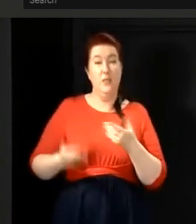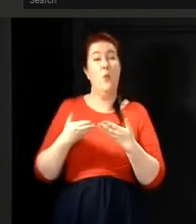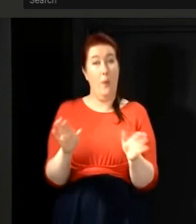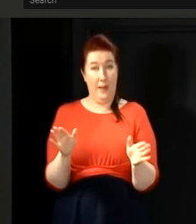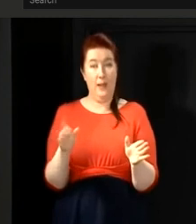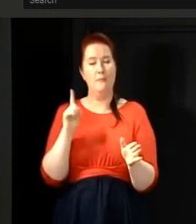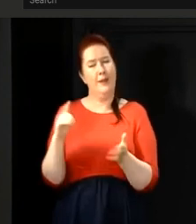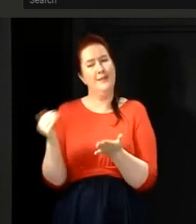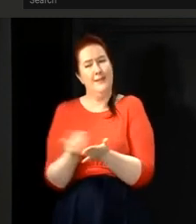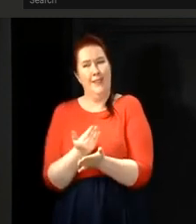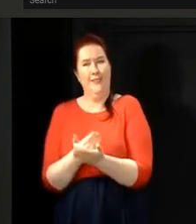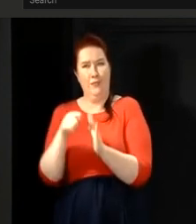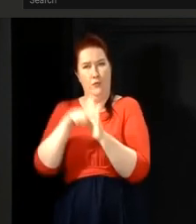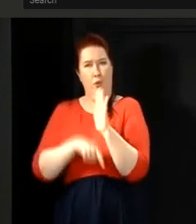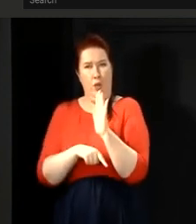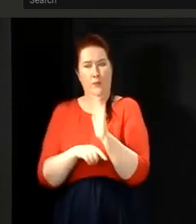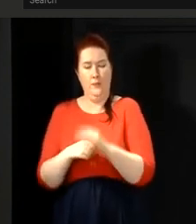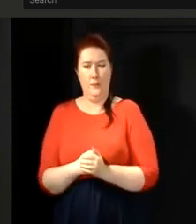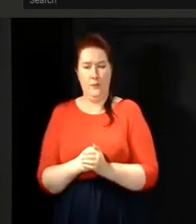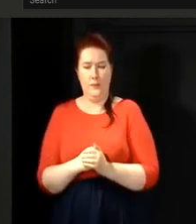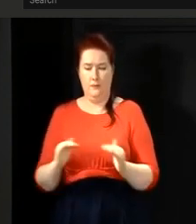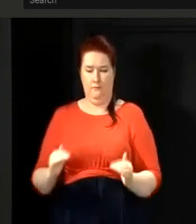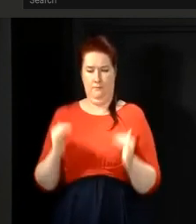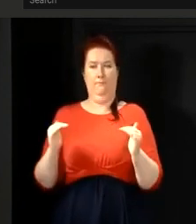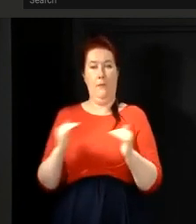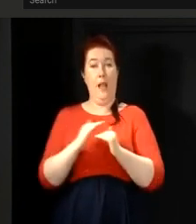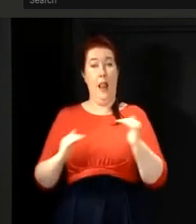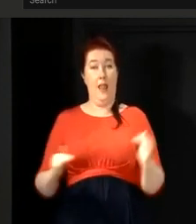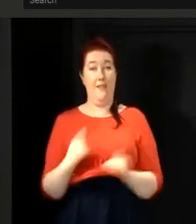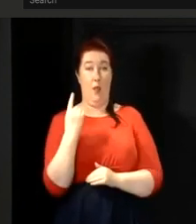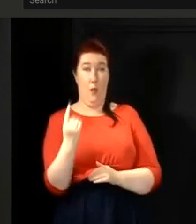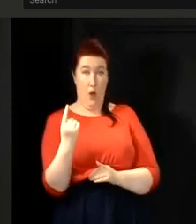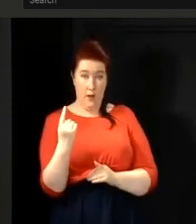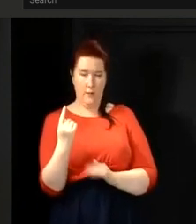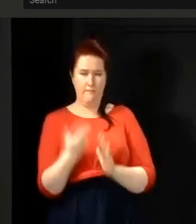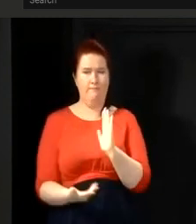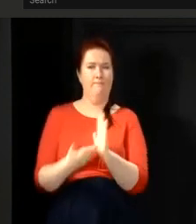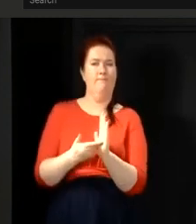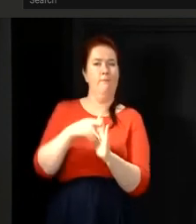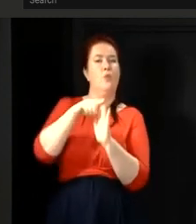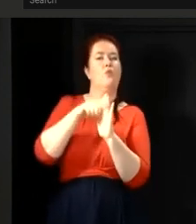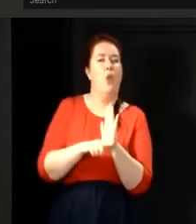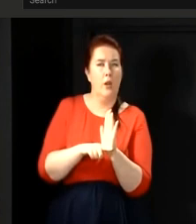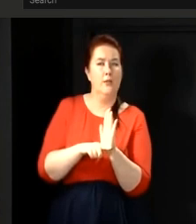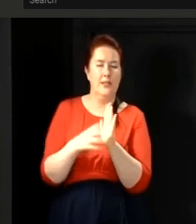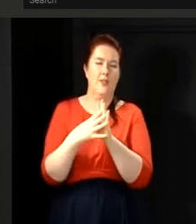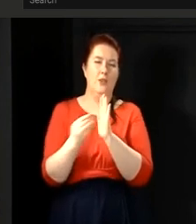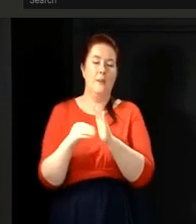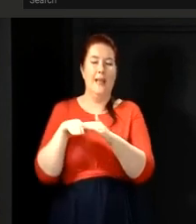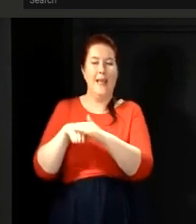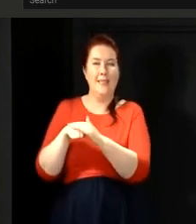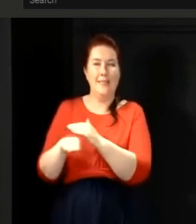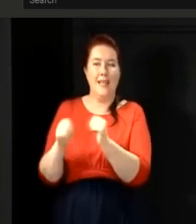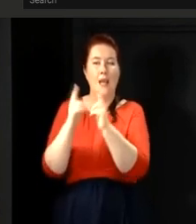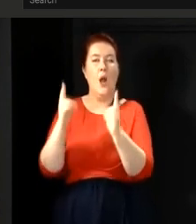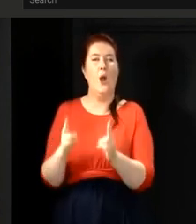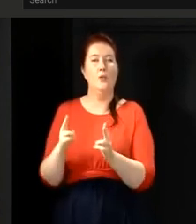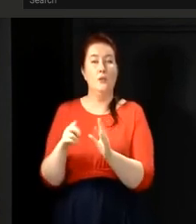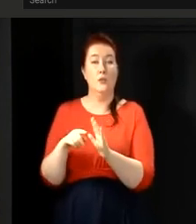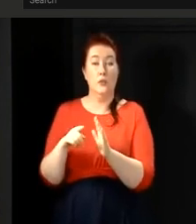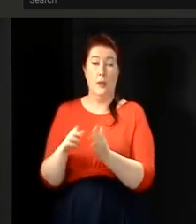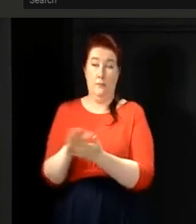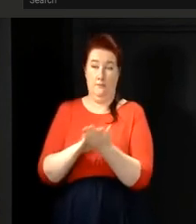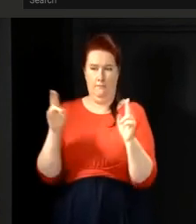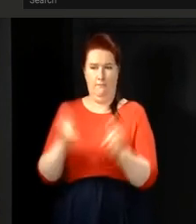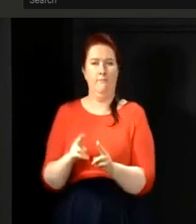measures in place. Level 1 sees slightly more restrictions. For example, indoor household meetings would reduce